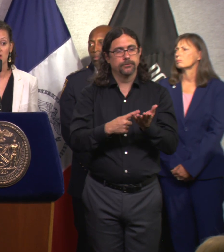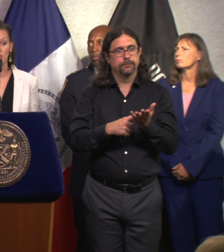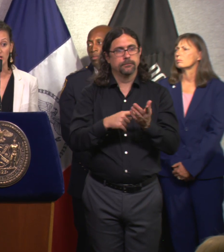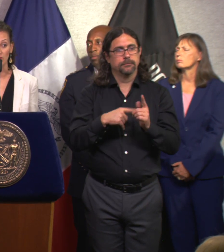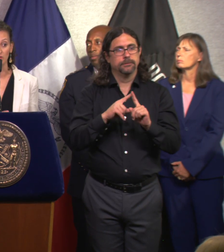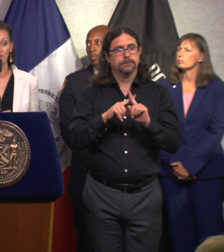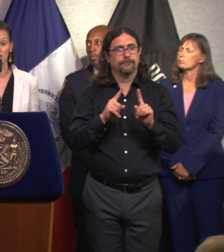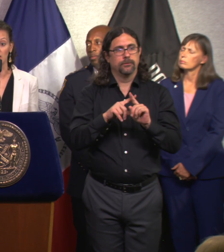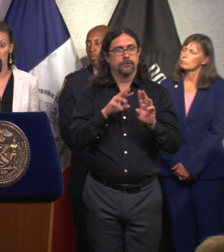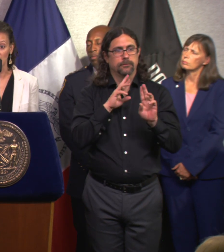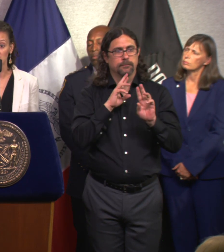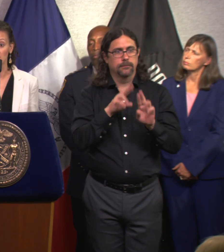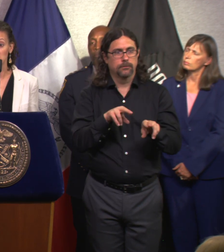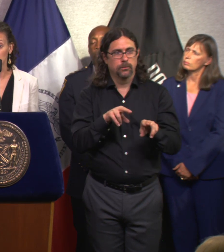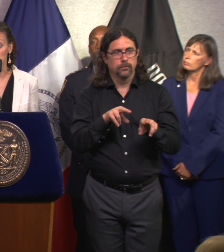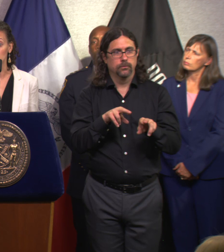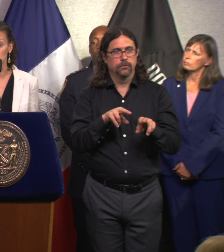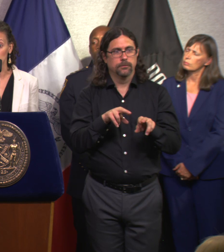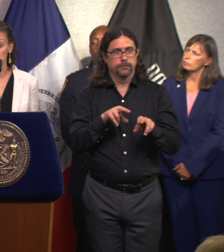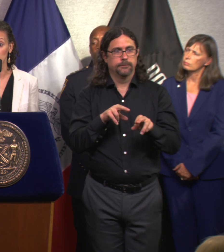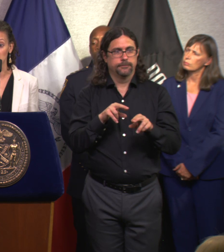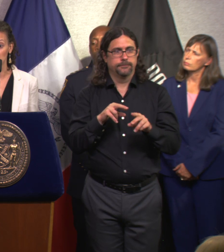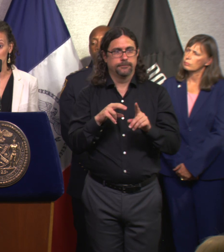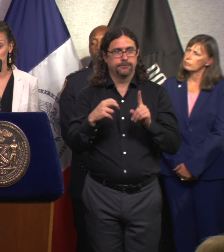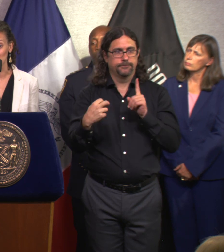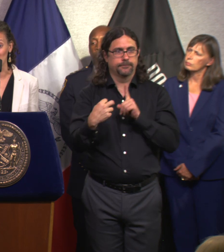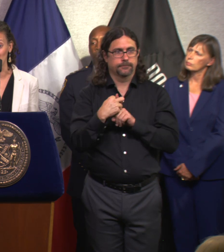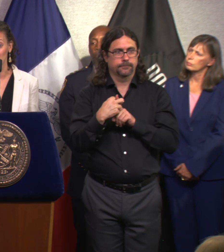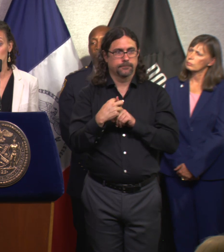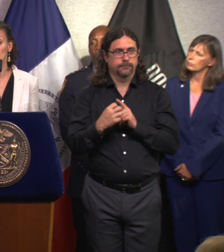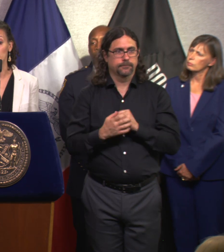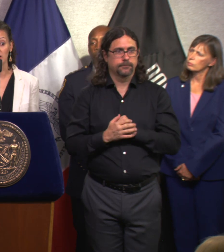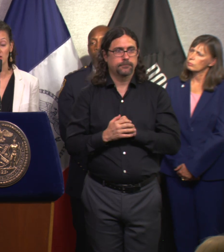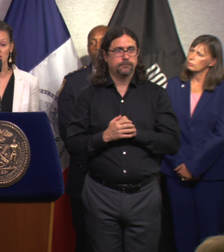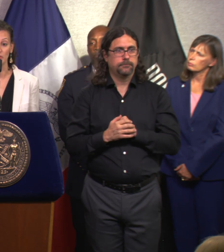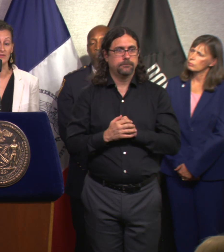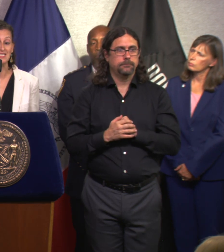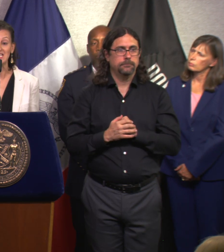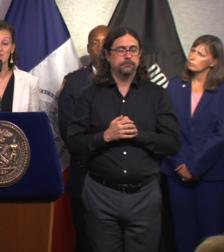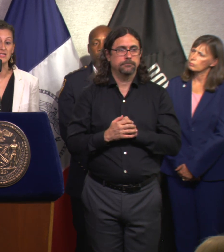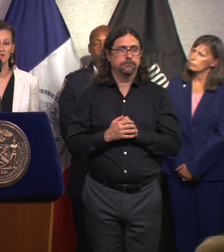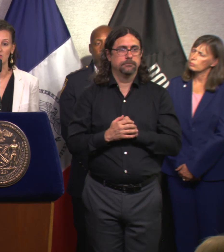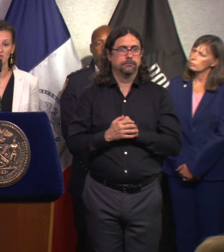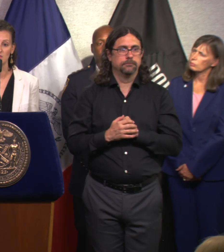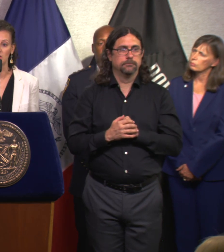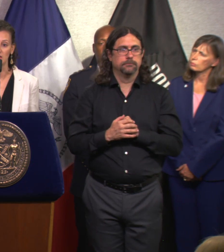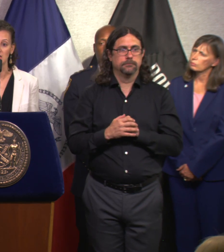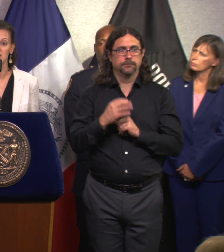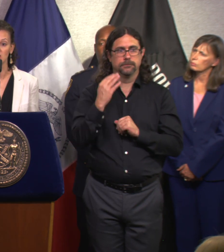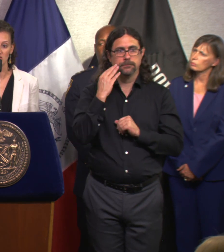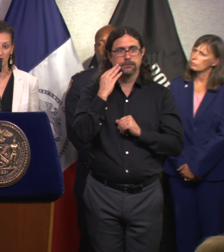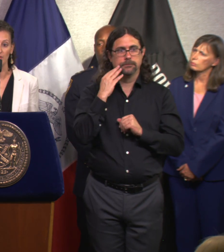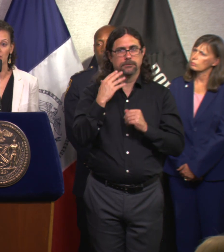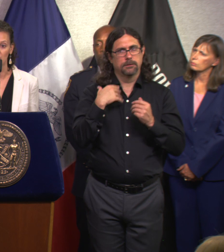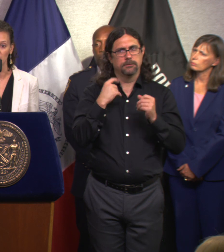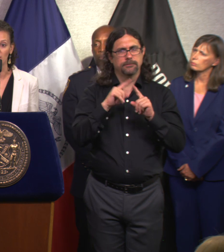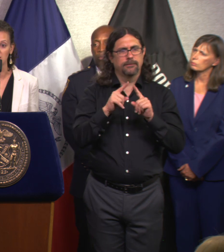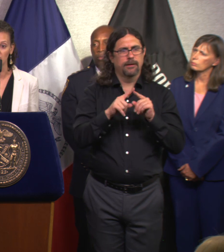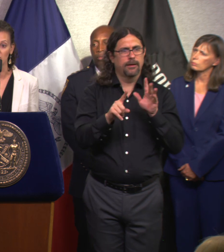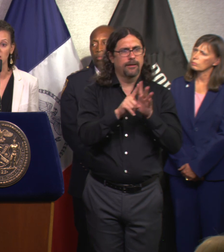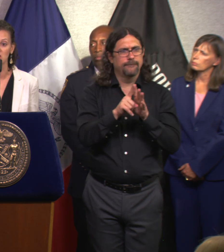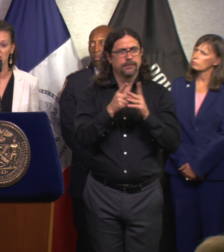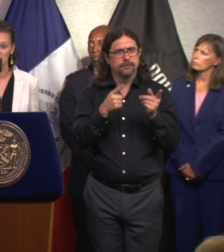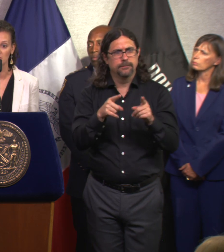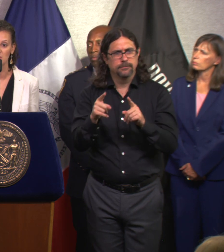evidence. We know that there are lots of activity of people expressing concern. We're making sure we have teams in those communities to share out the Know Your